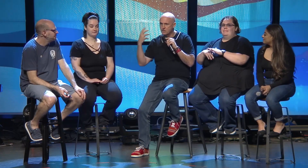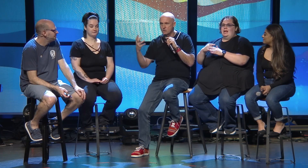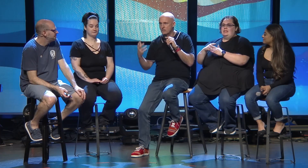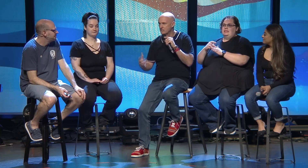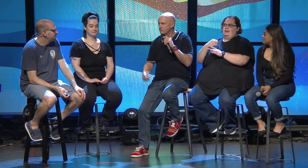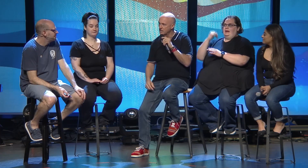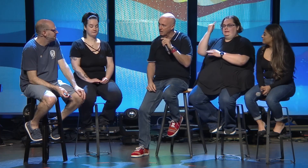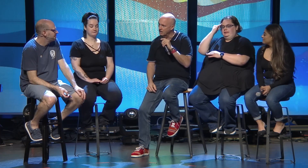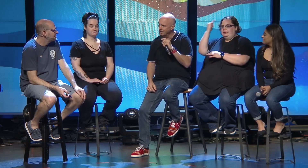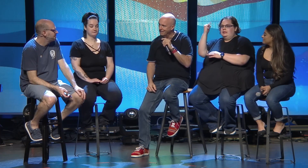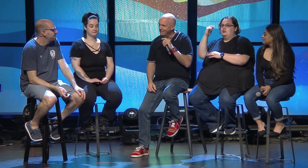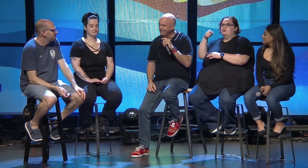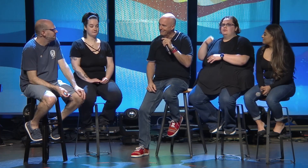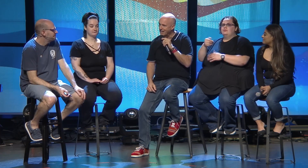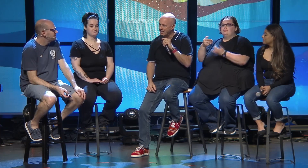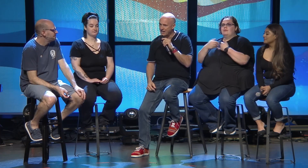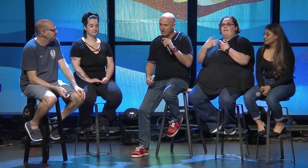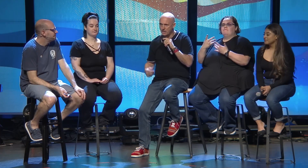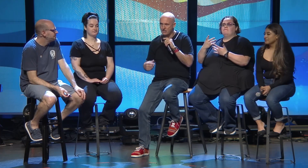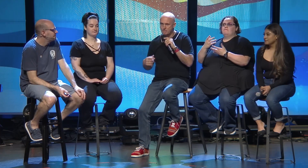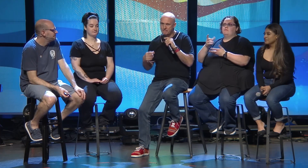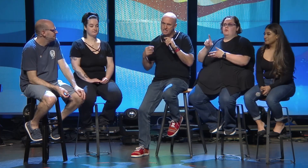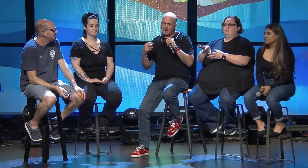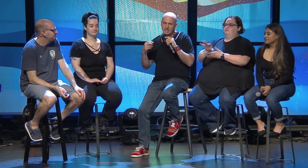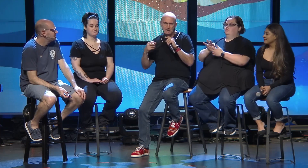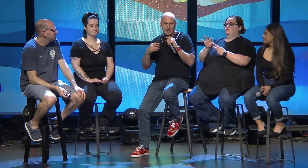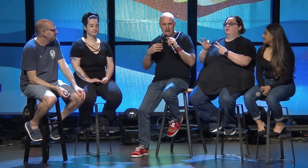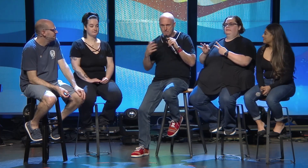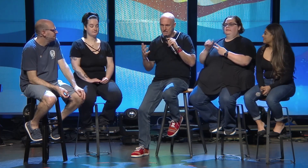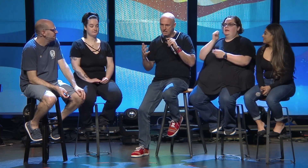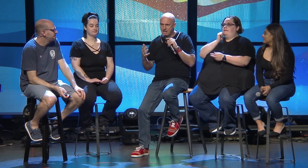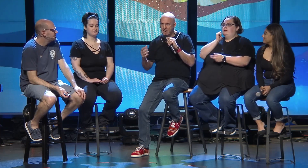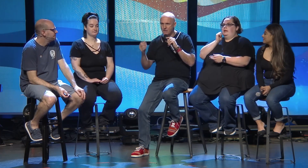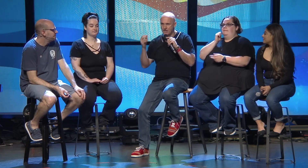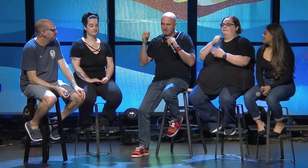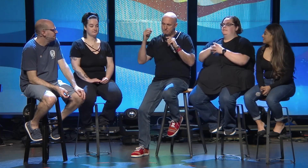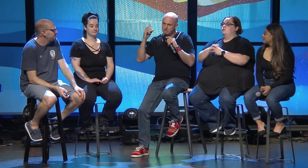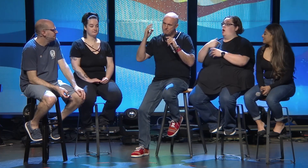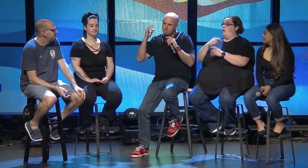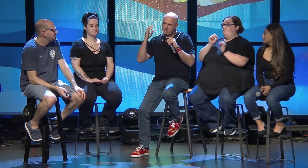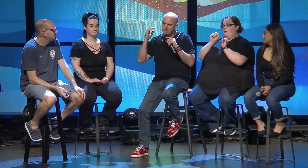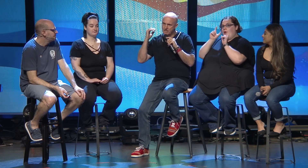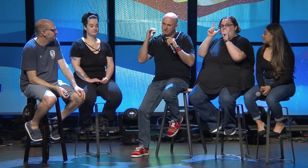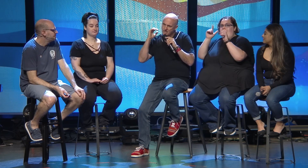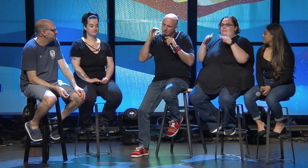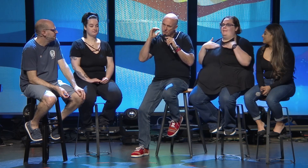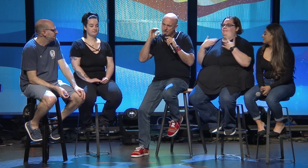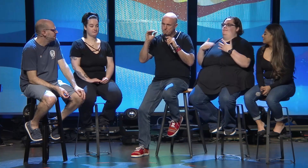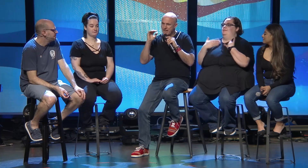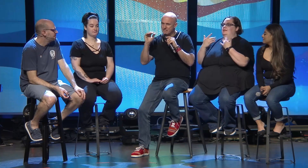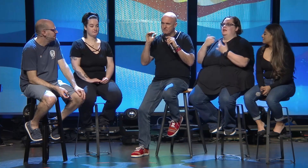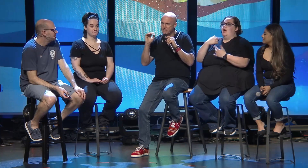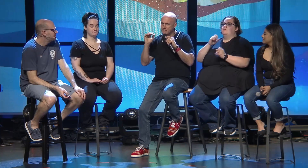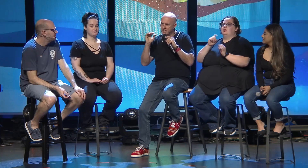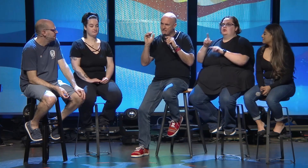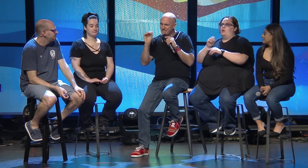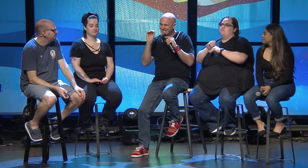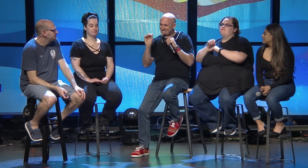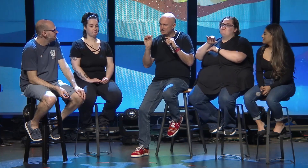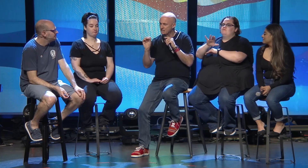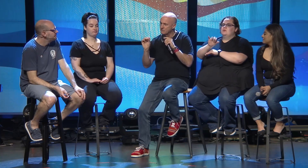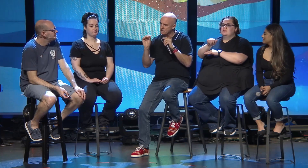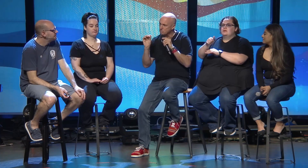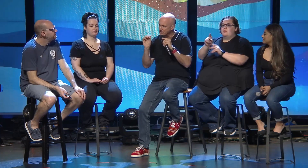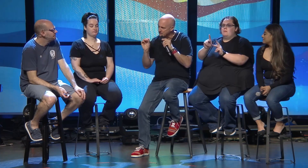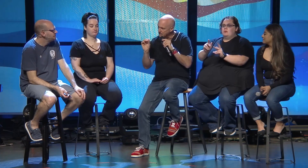you have a choice every day. And I wake up every day happy. I wake up because I'm going to go impact somebody's life